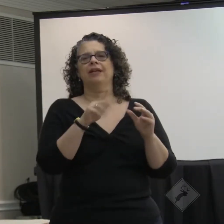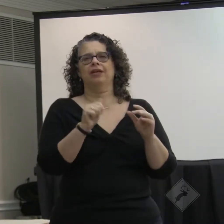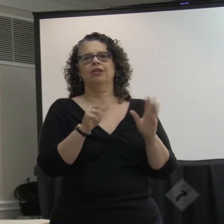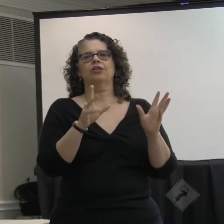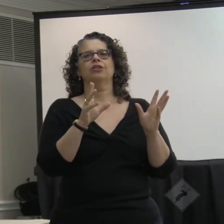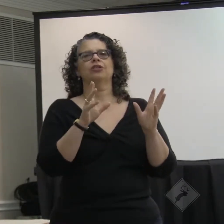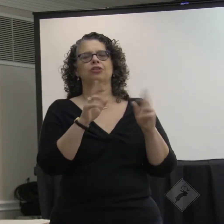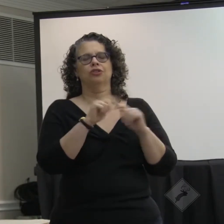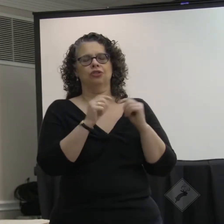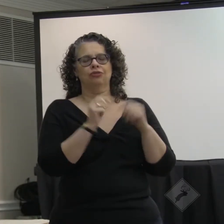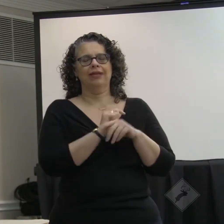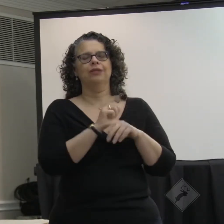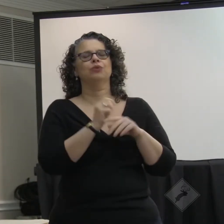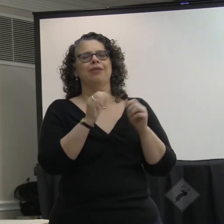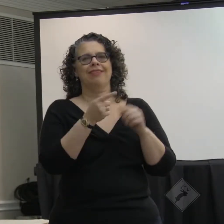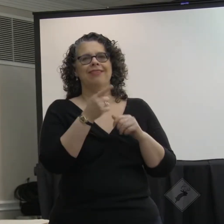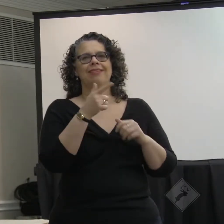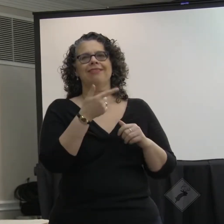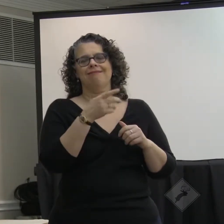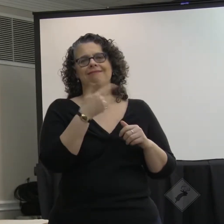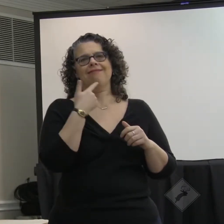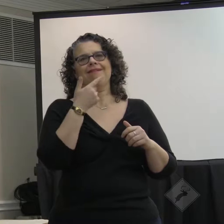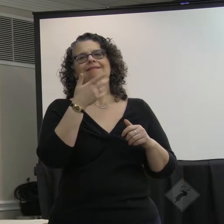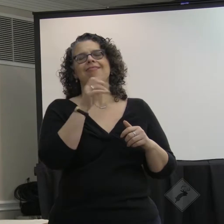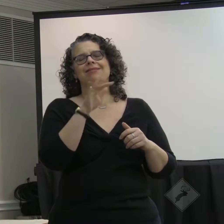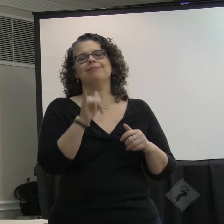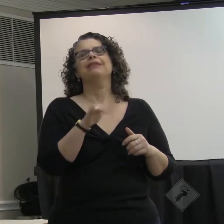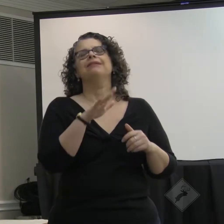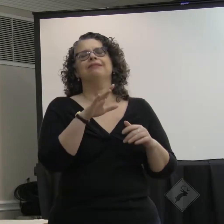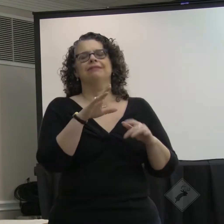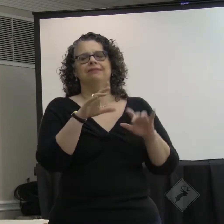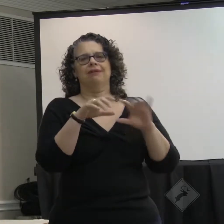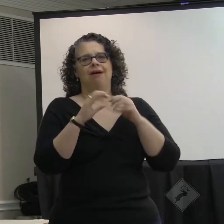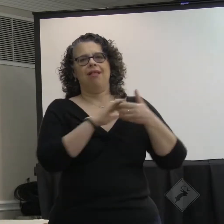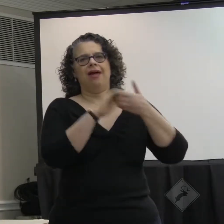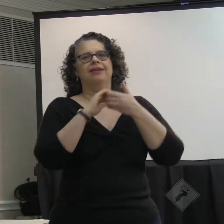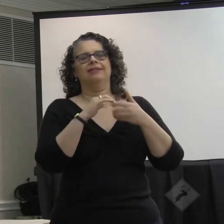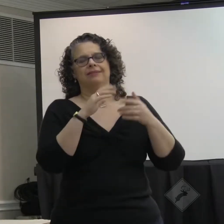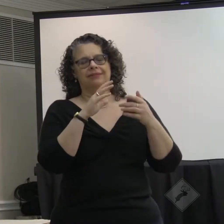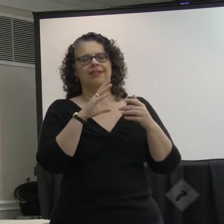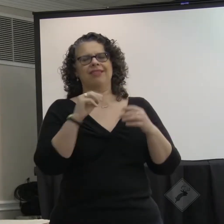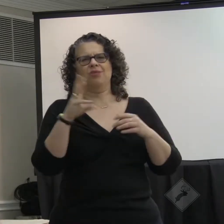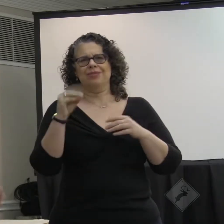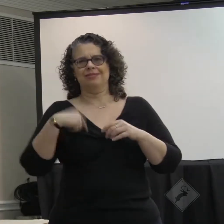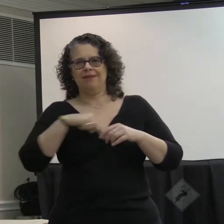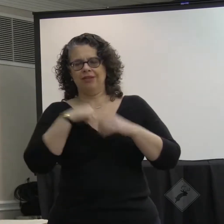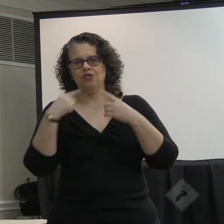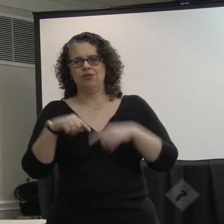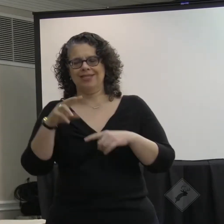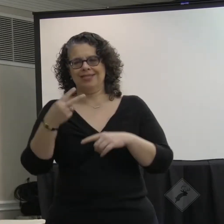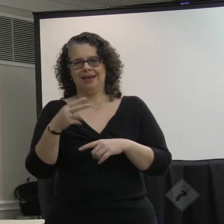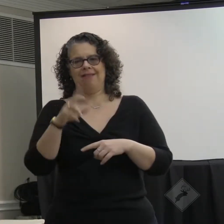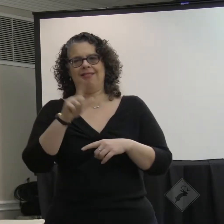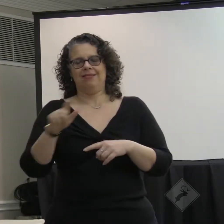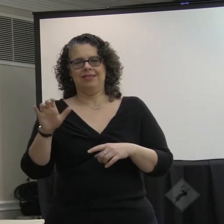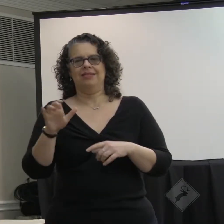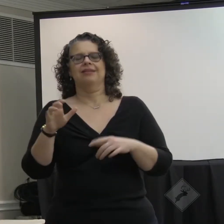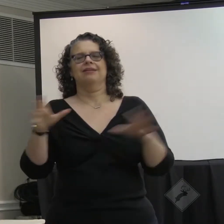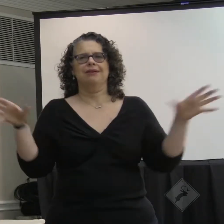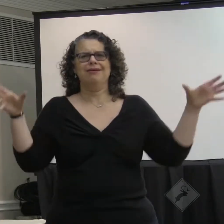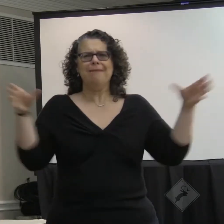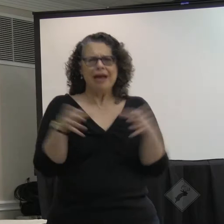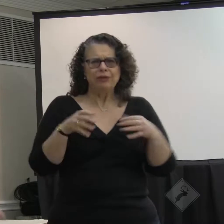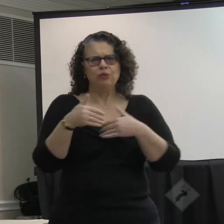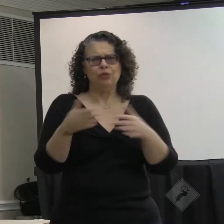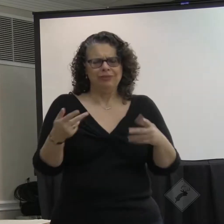Against Defamation, and there was 60 of us at the second Leather Leadership Conference, packed into a room wanting to figure